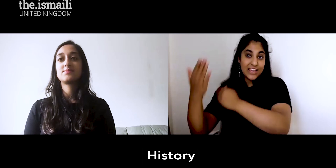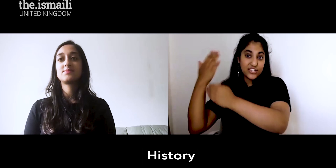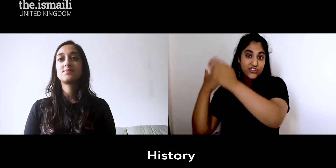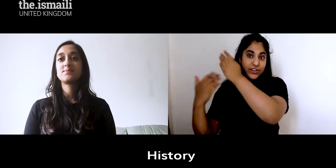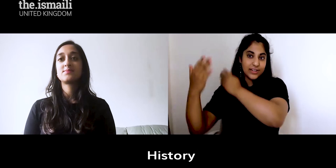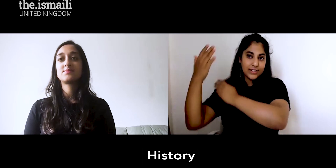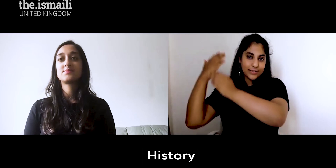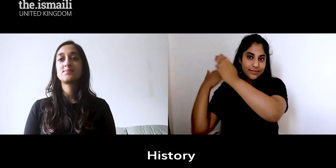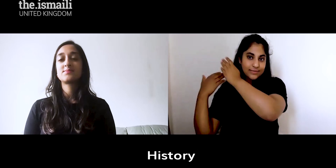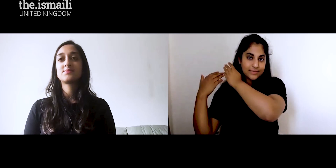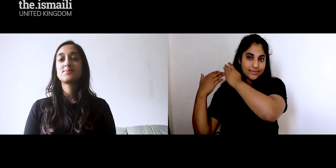History.